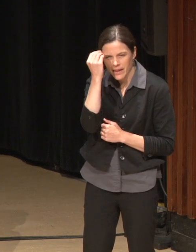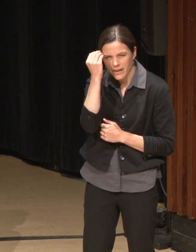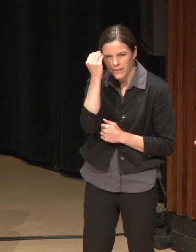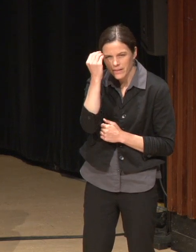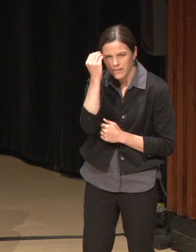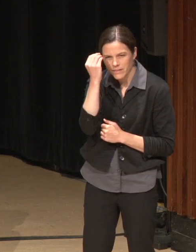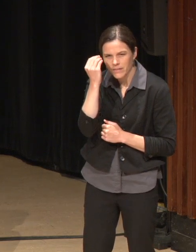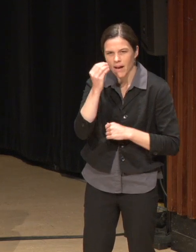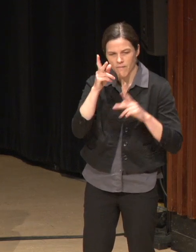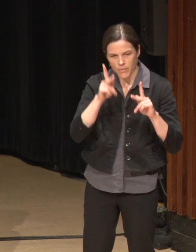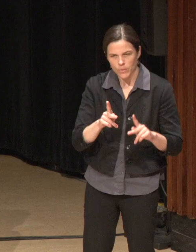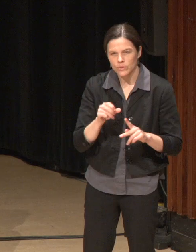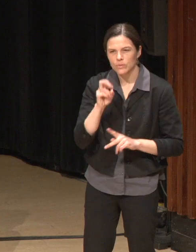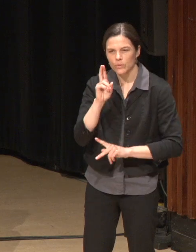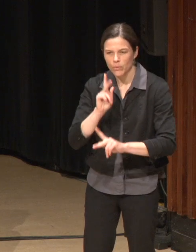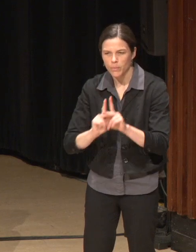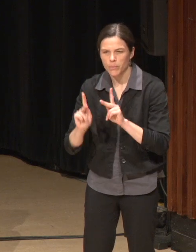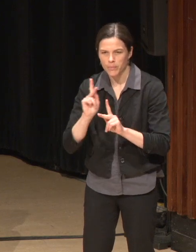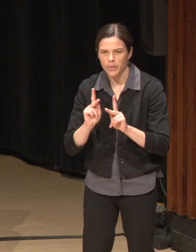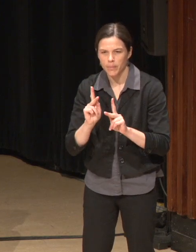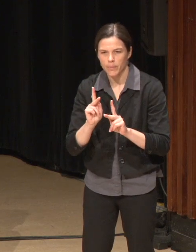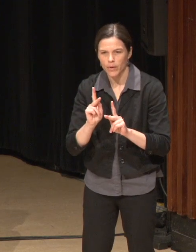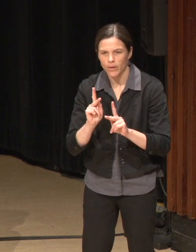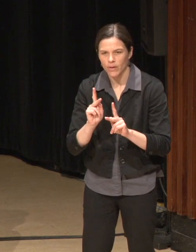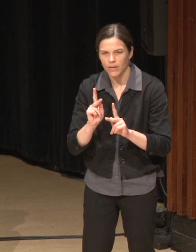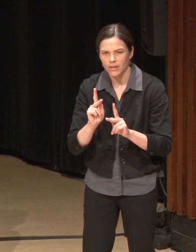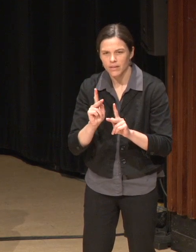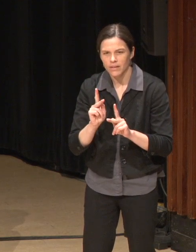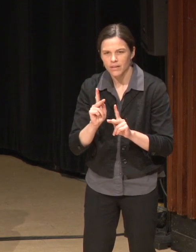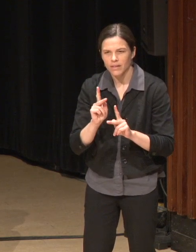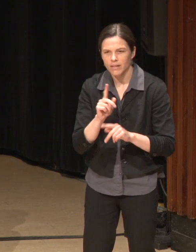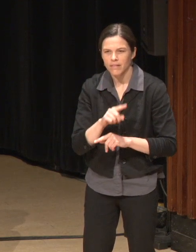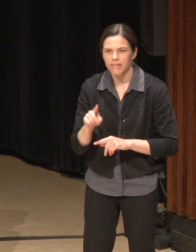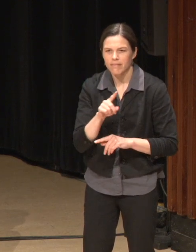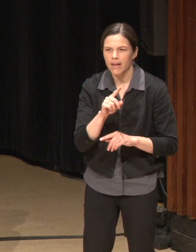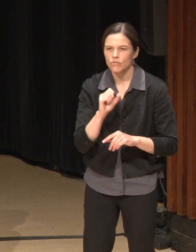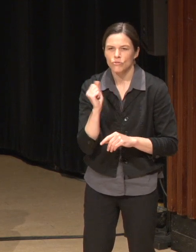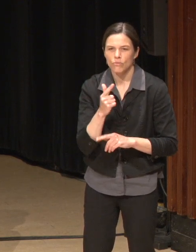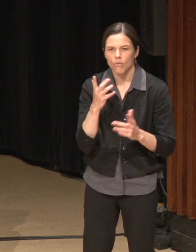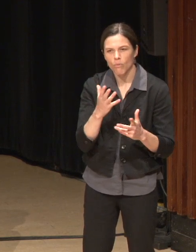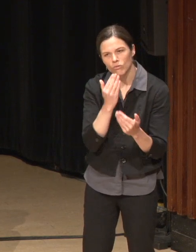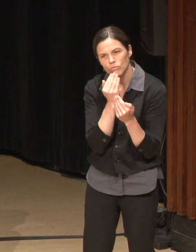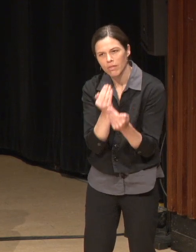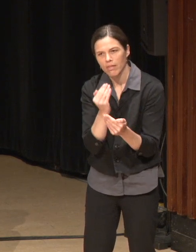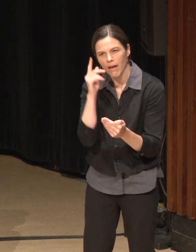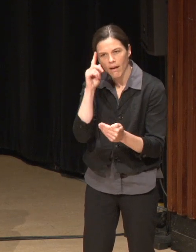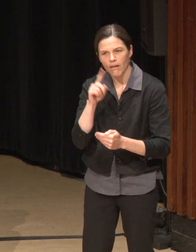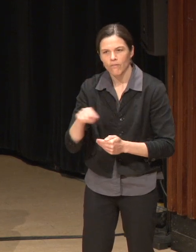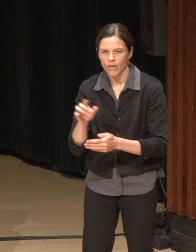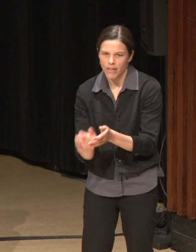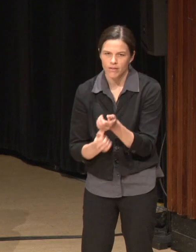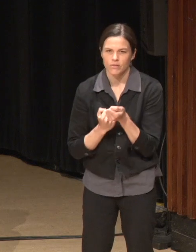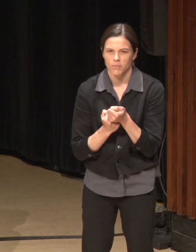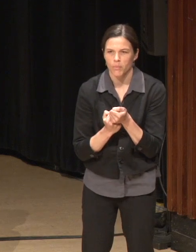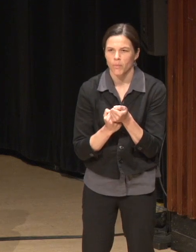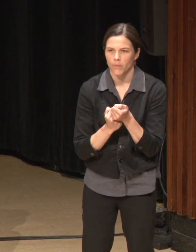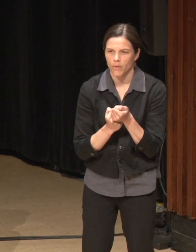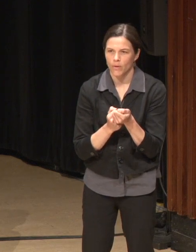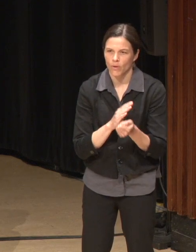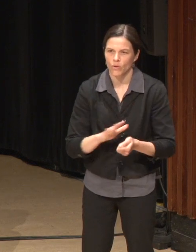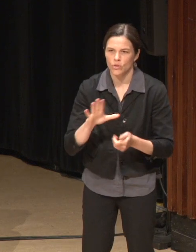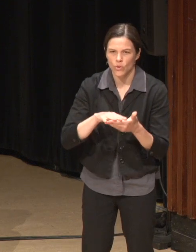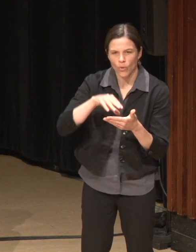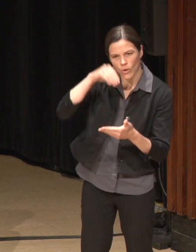persons who's joining us today to whom you'd like to say thank you for their support during your learning